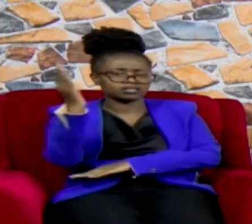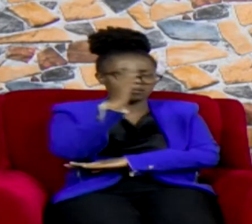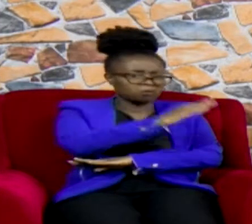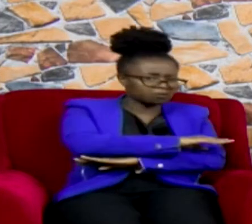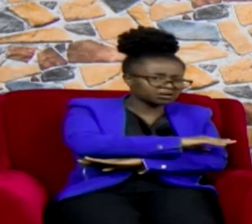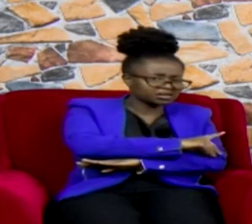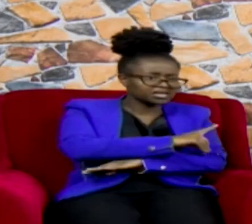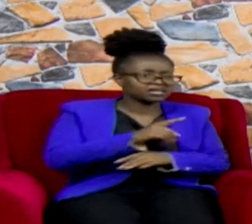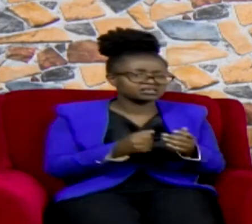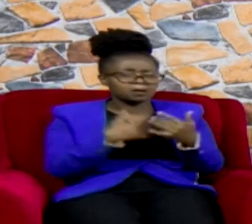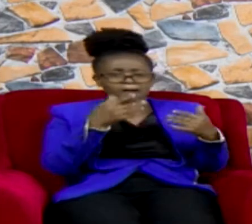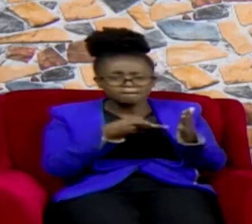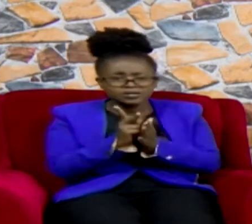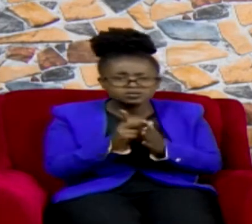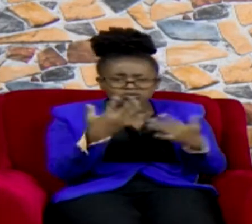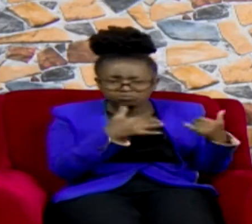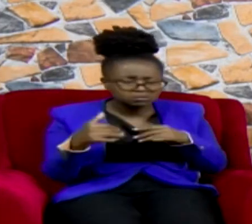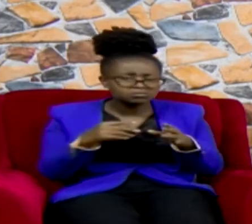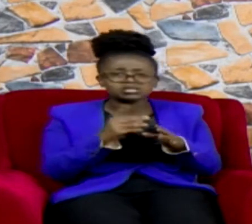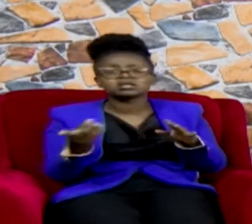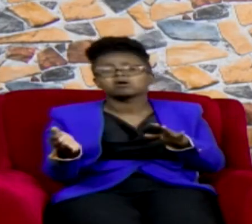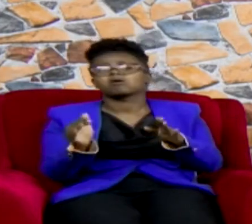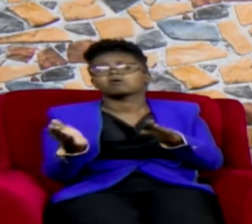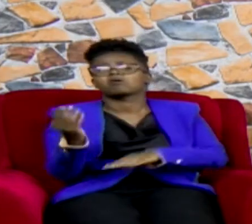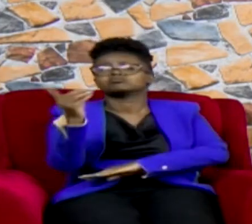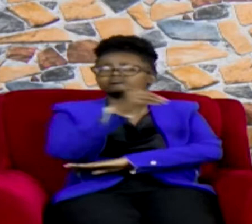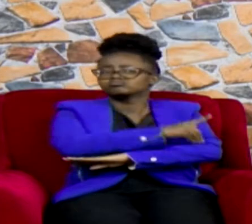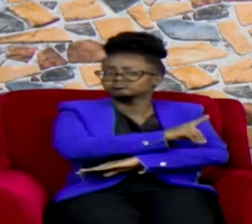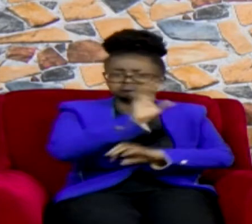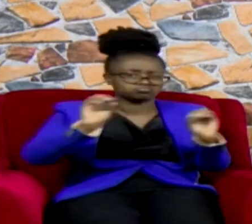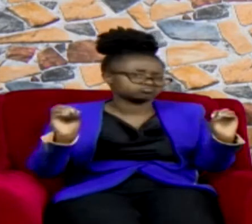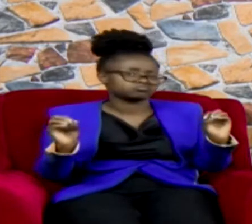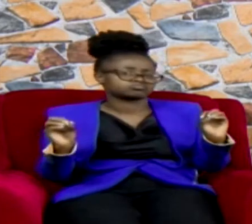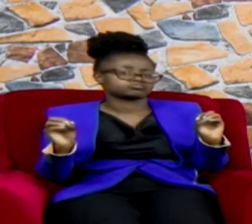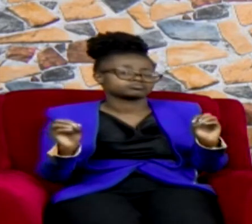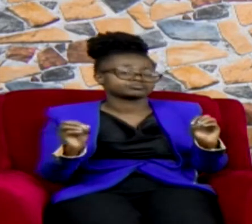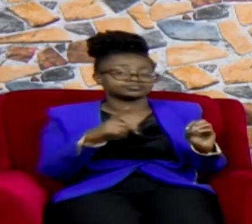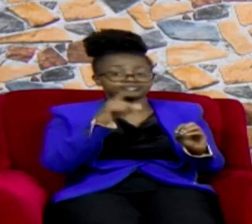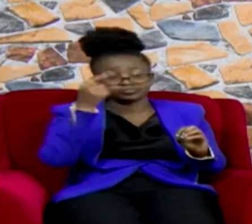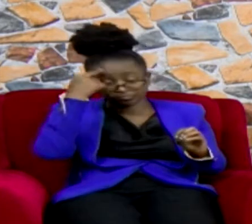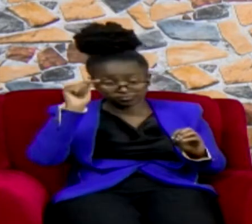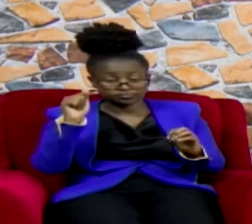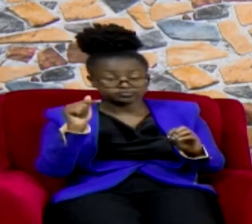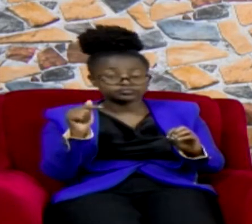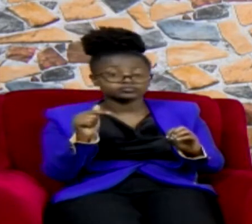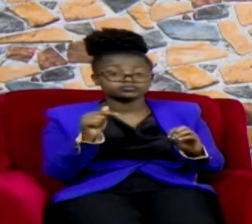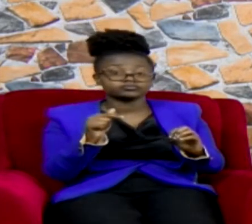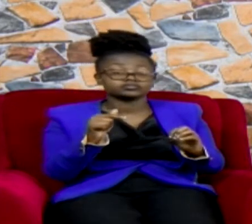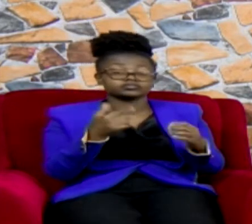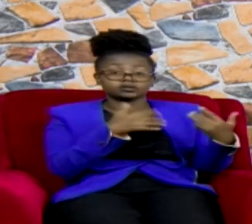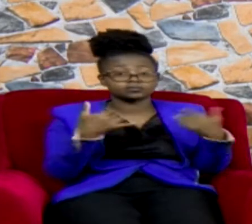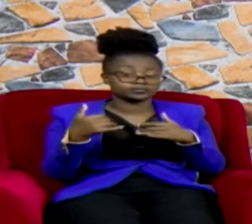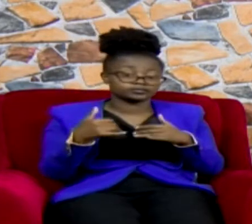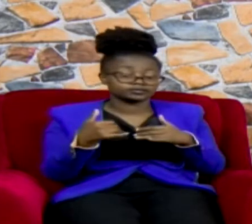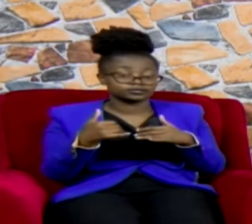me, I'm paying you to just let them play. Have you ever seen a child when they go for the free play during the break